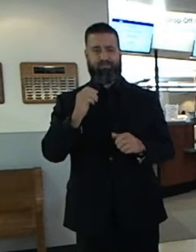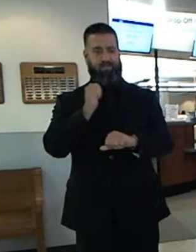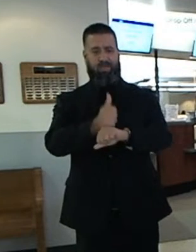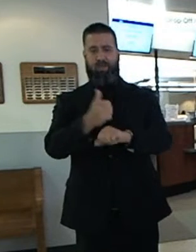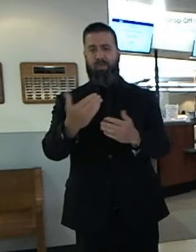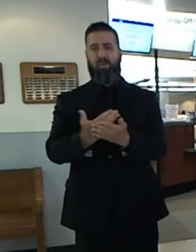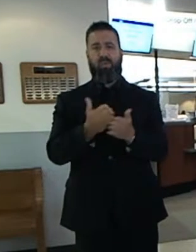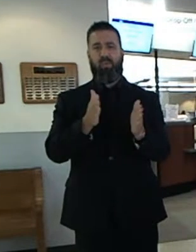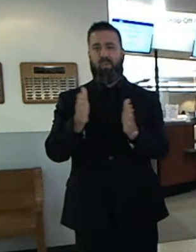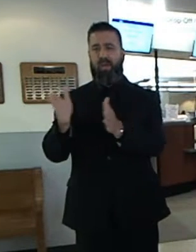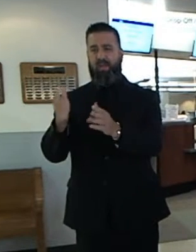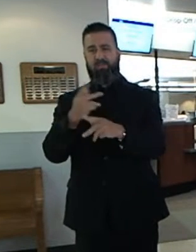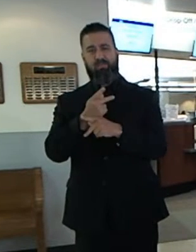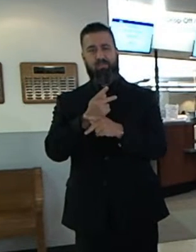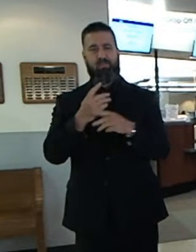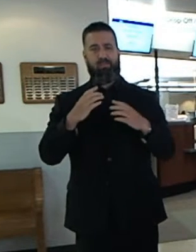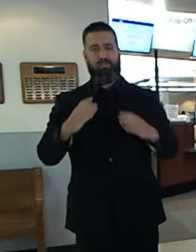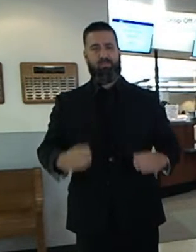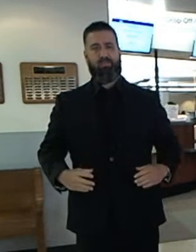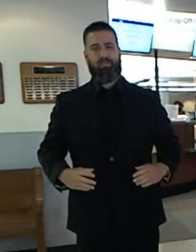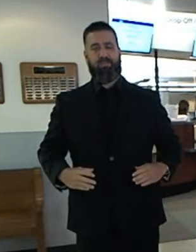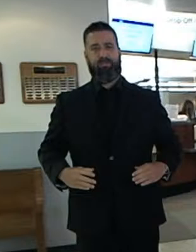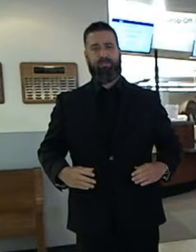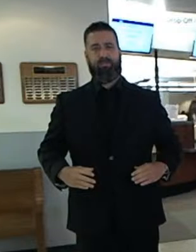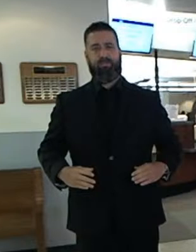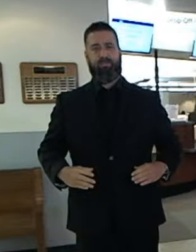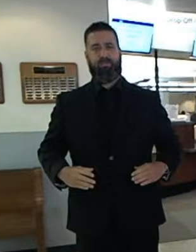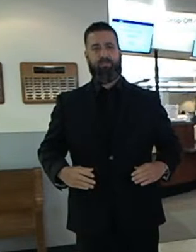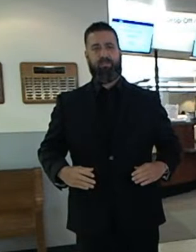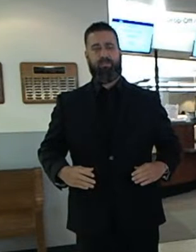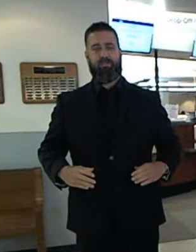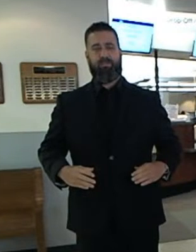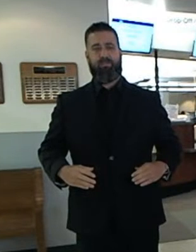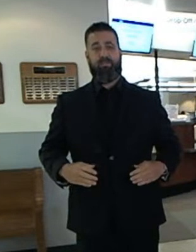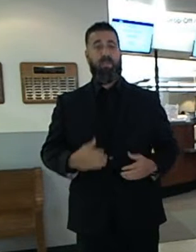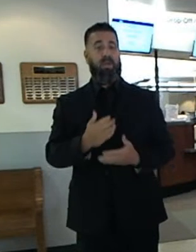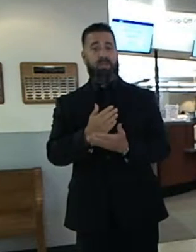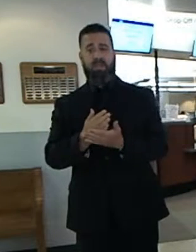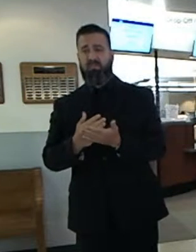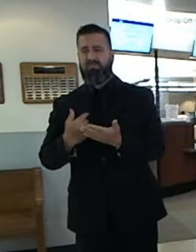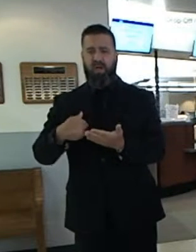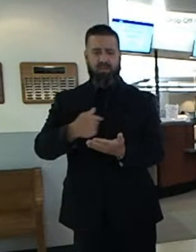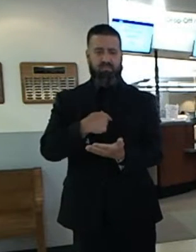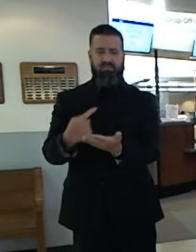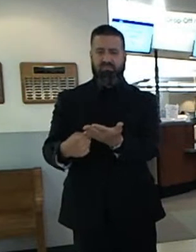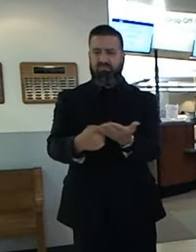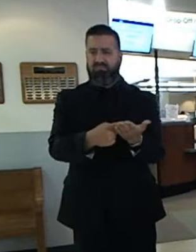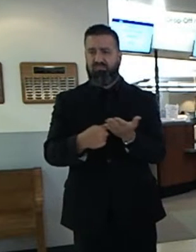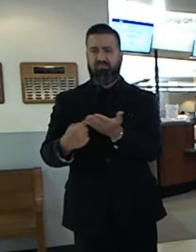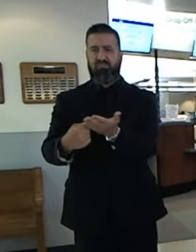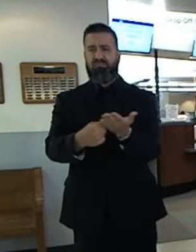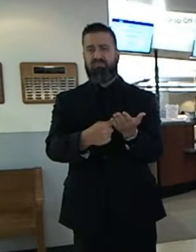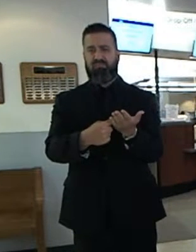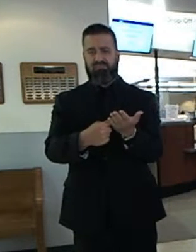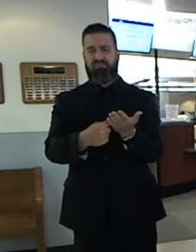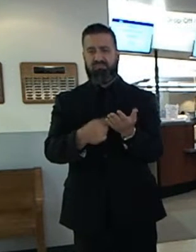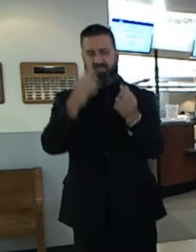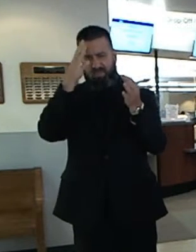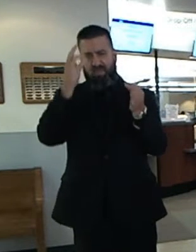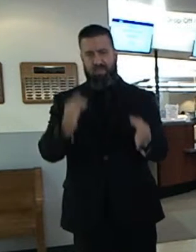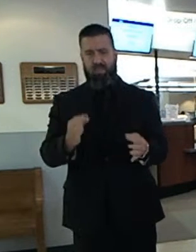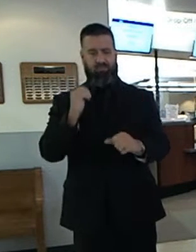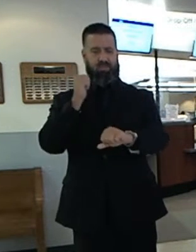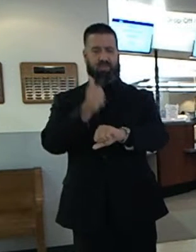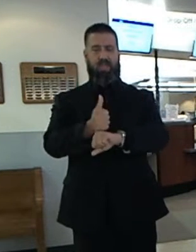customers. For some of those discussions led to the creation of the Customer Service Center, which is the